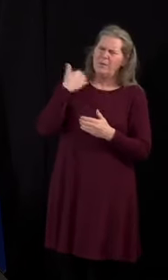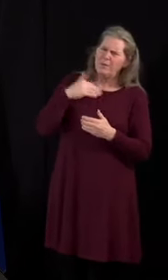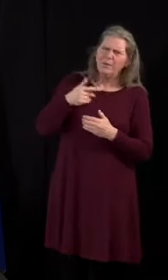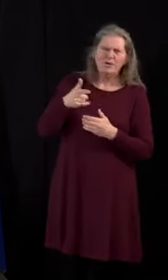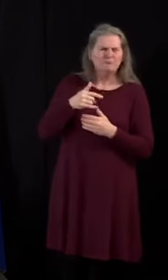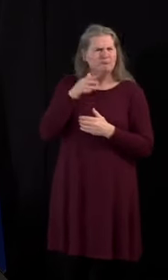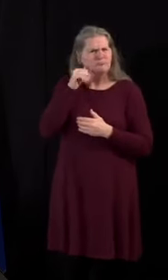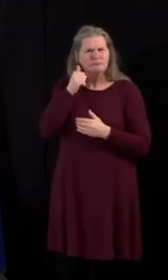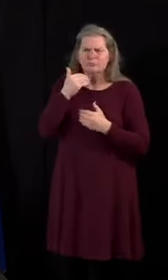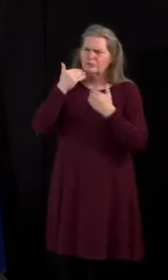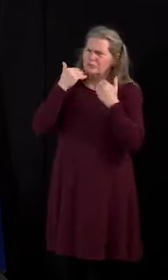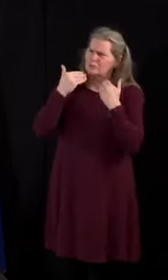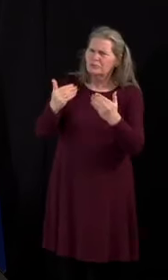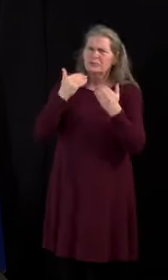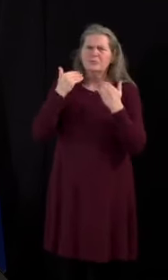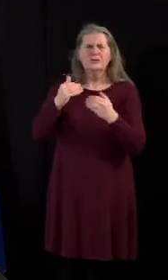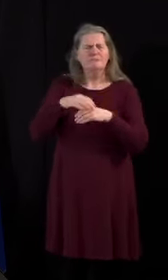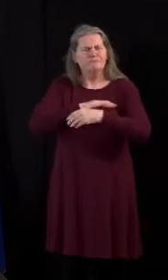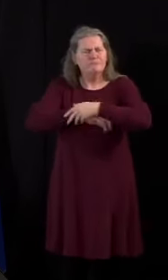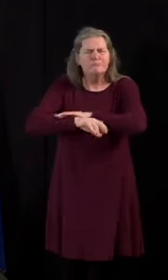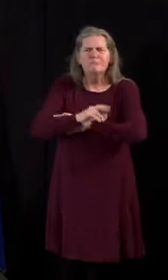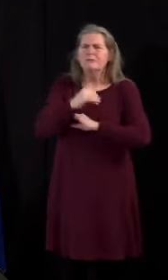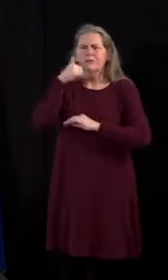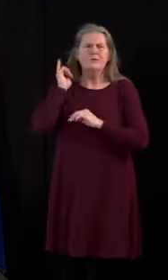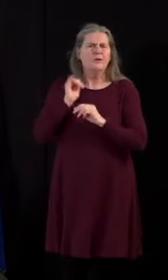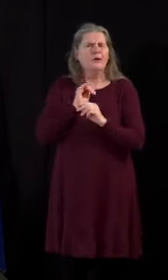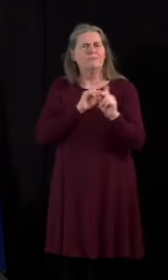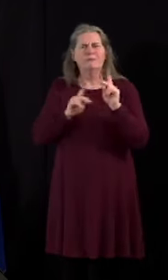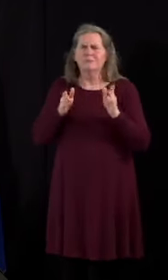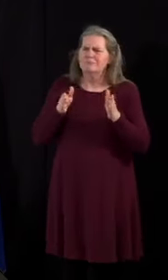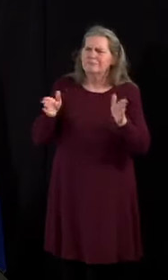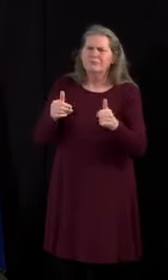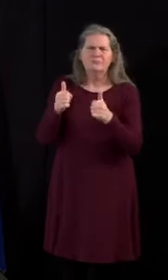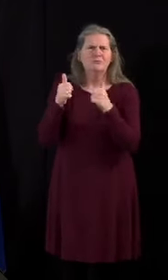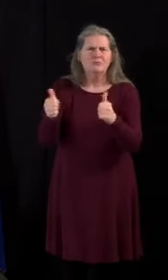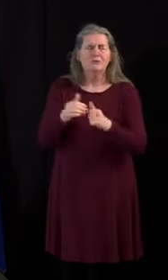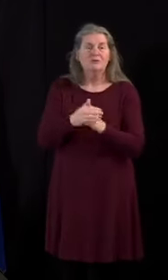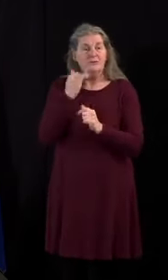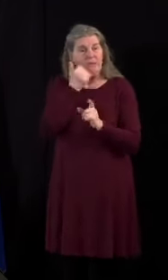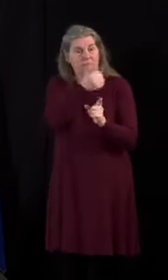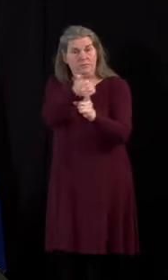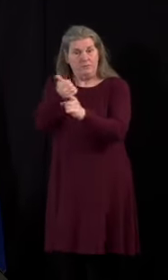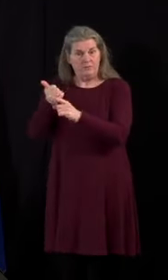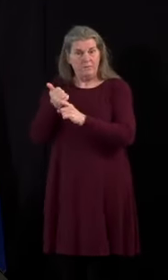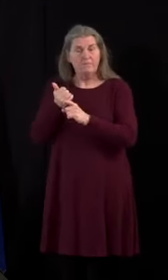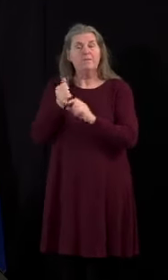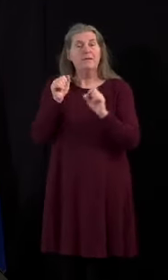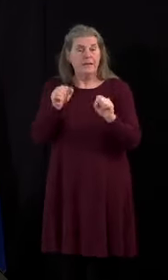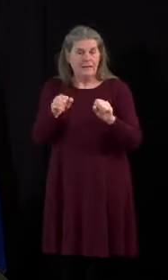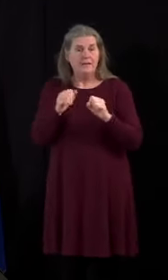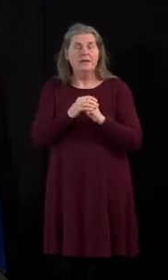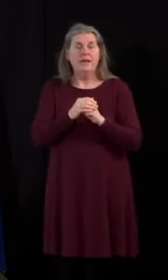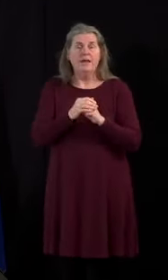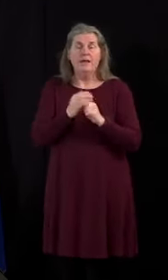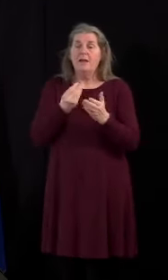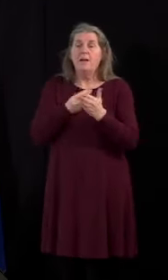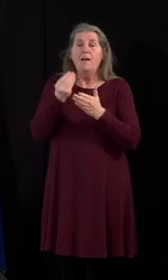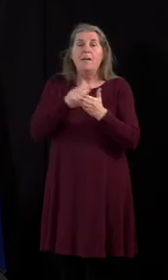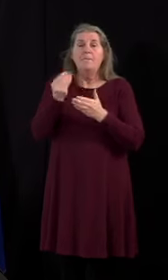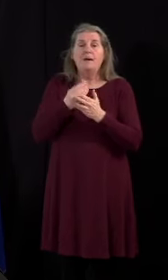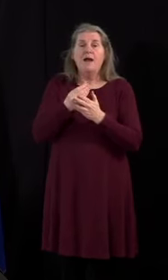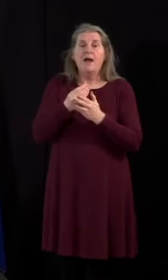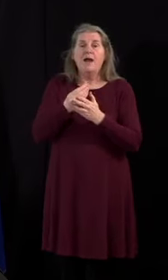and determined Yukoners are. So if you are in a position to do so, I encourage you to shop